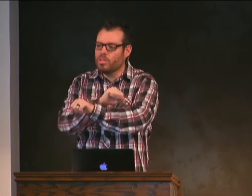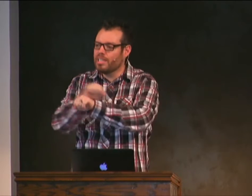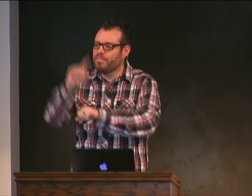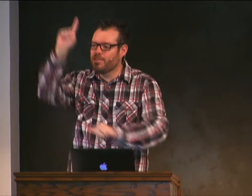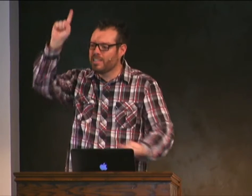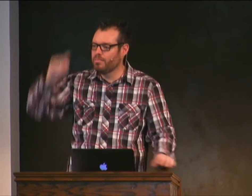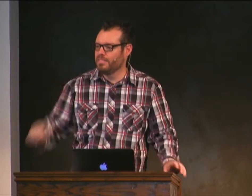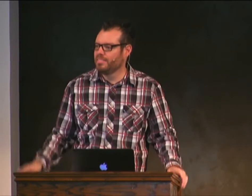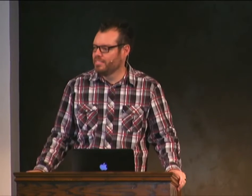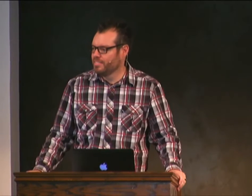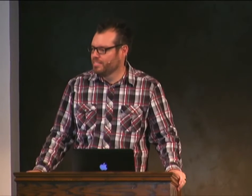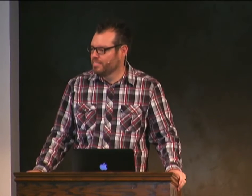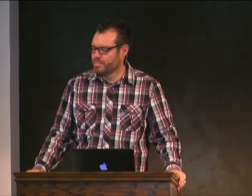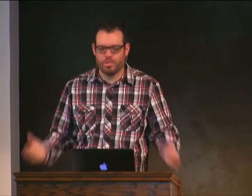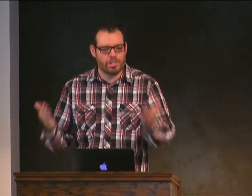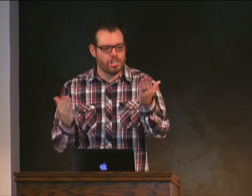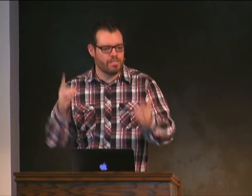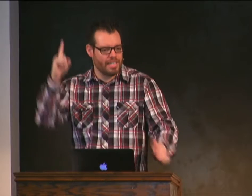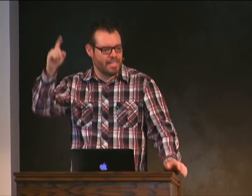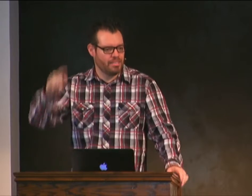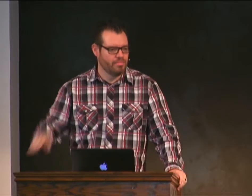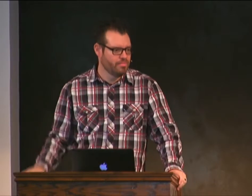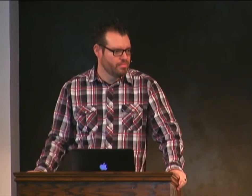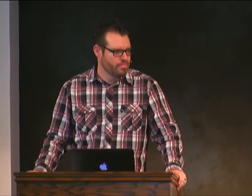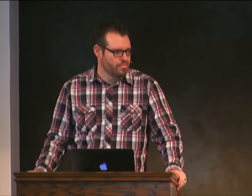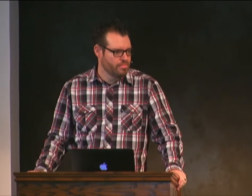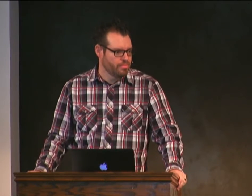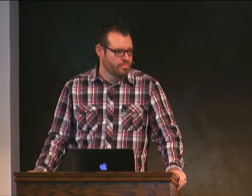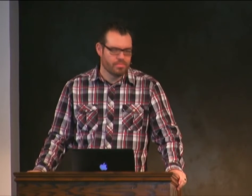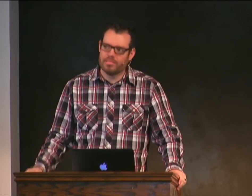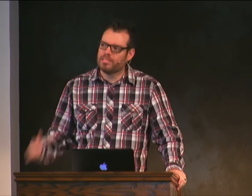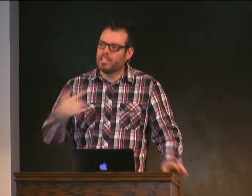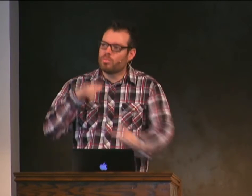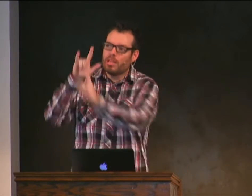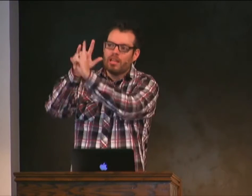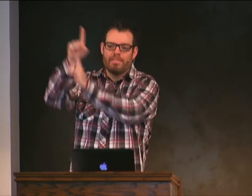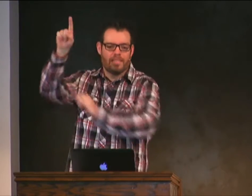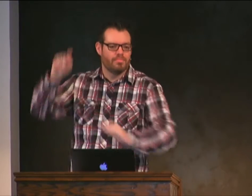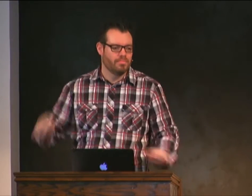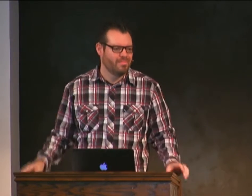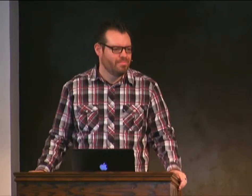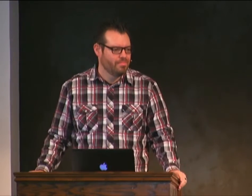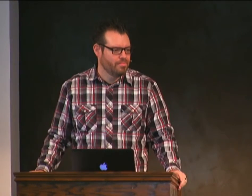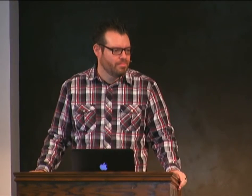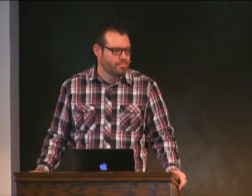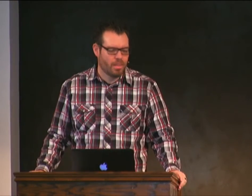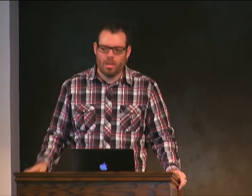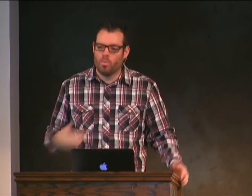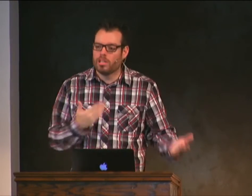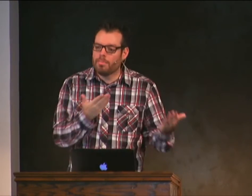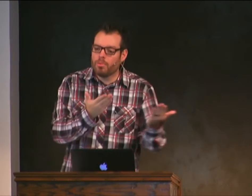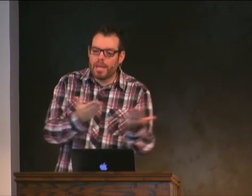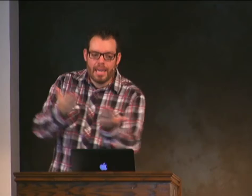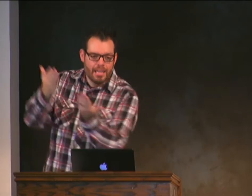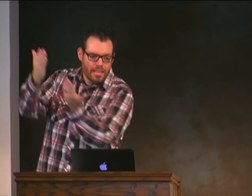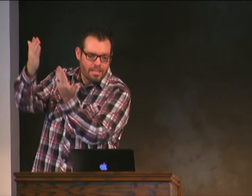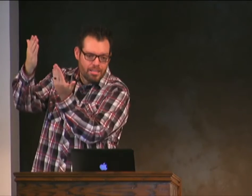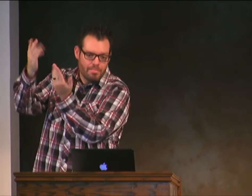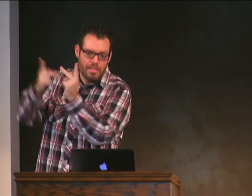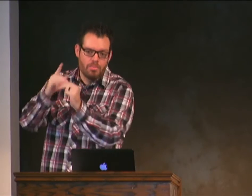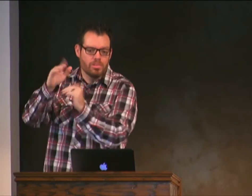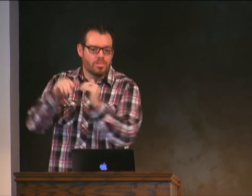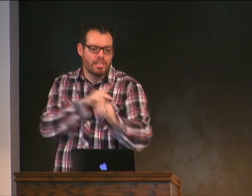We're still working for him. We're serving him because we love him. We want to